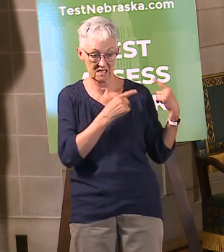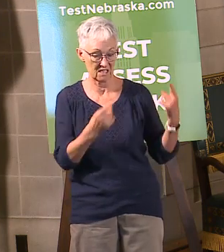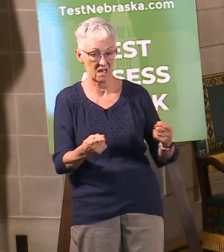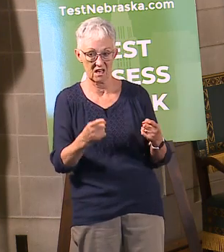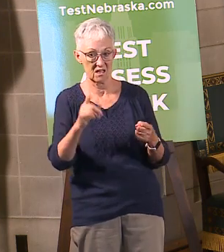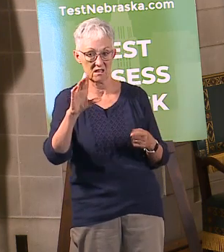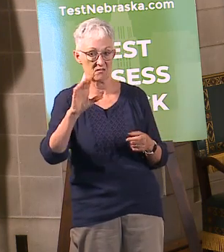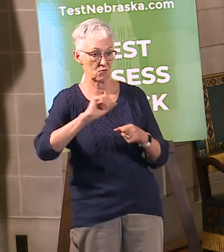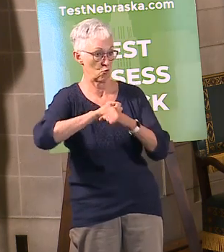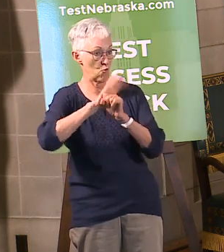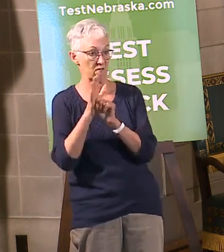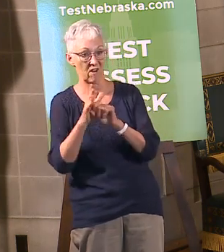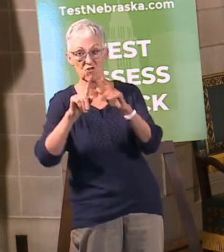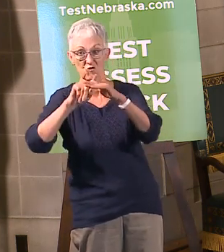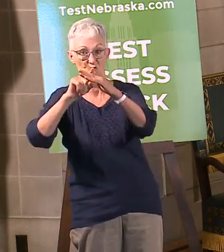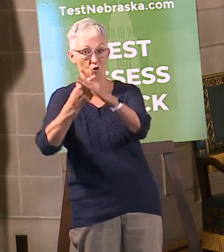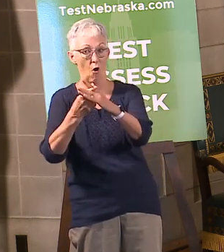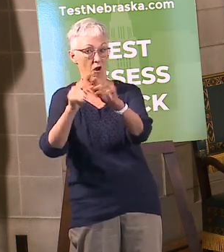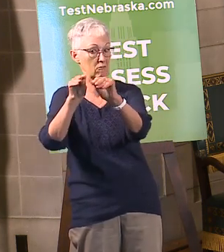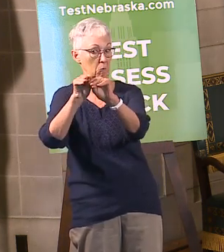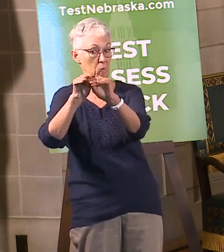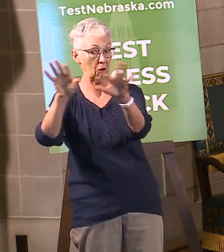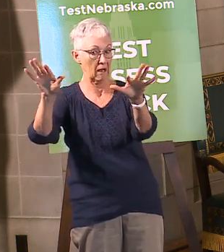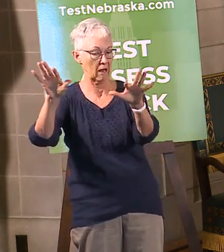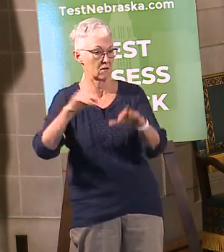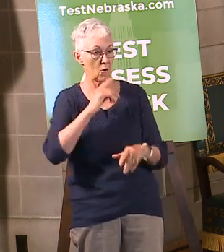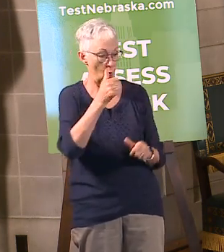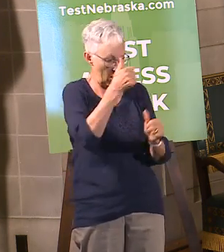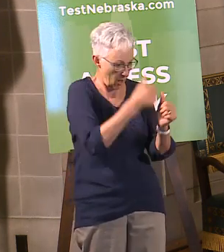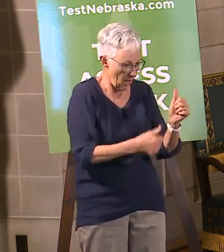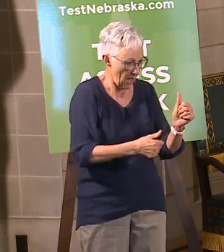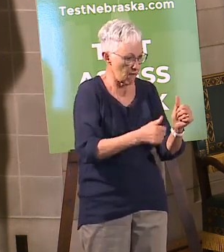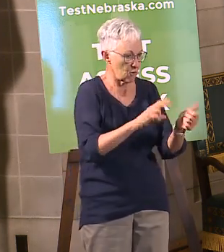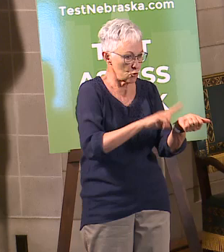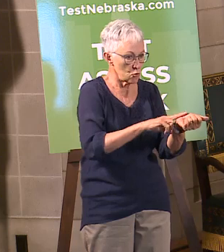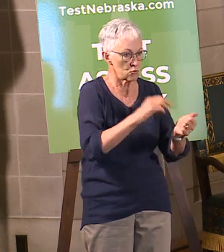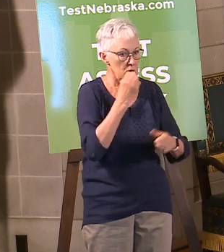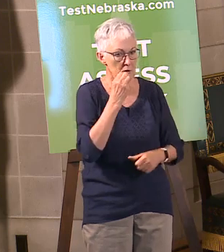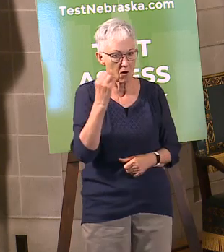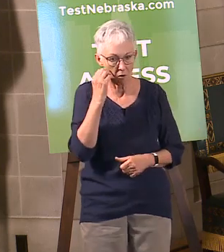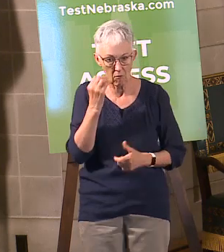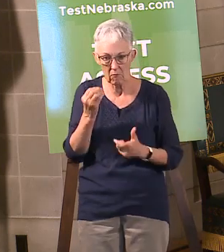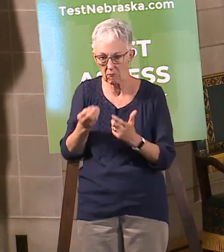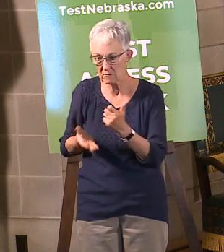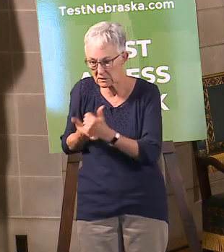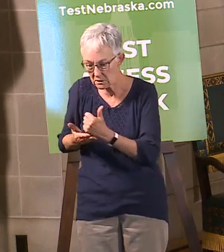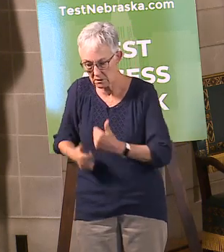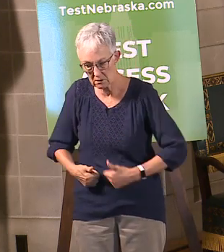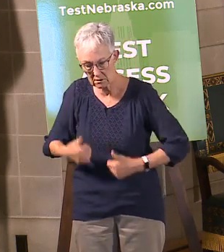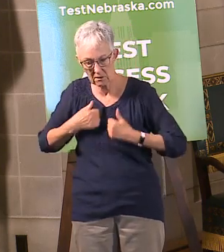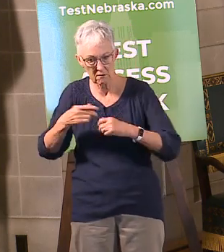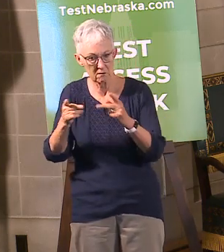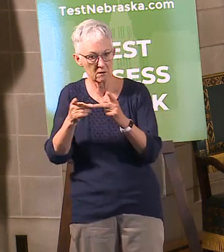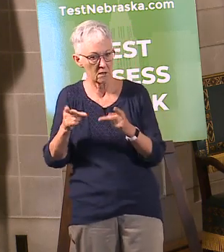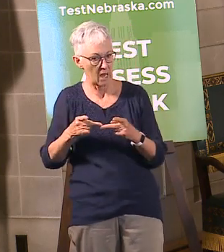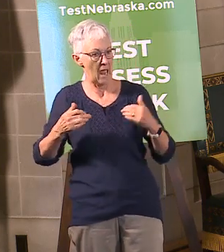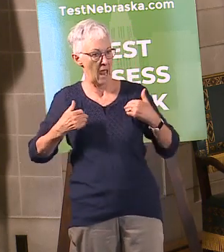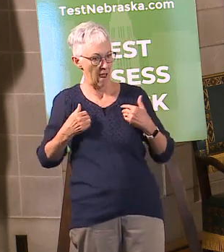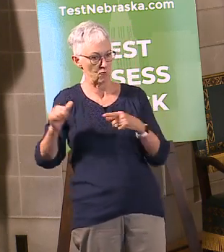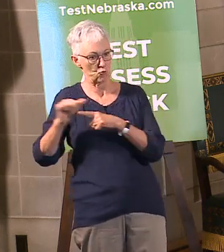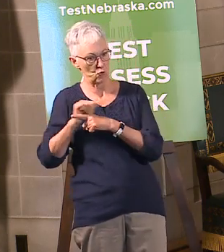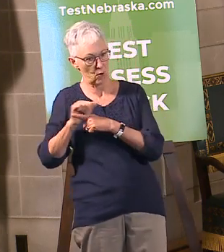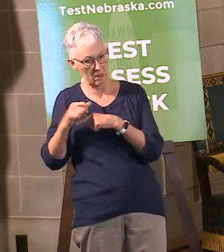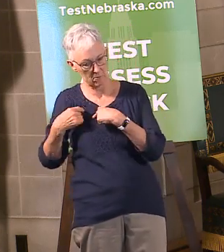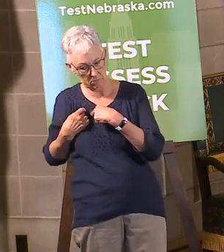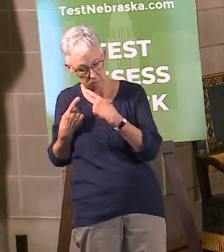every facility has been getting trained. We have a training team. We have these ICAP teams.